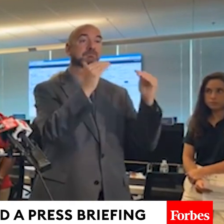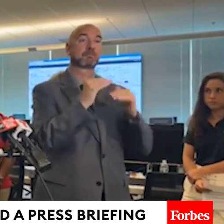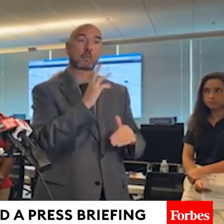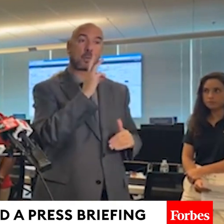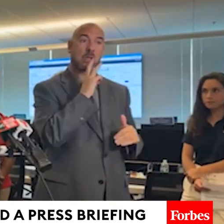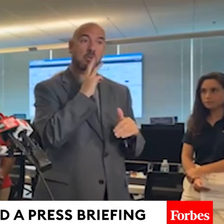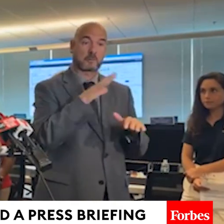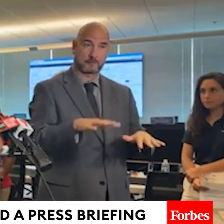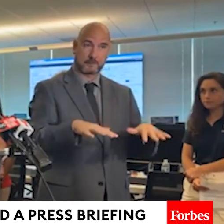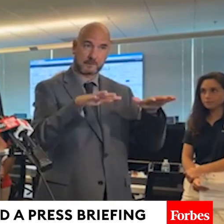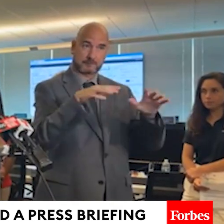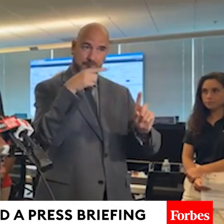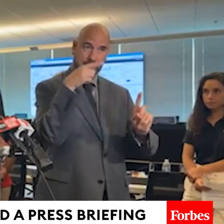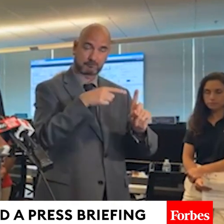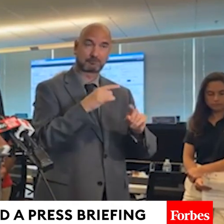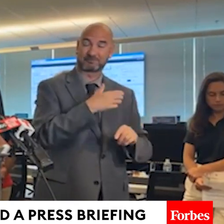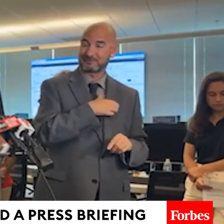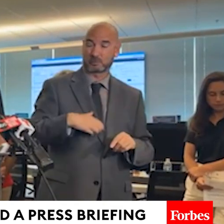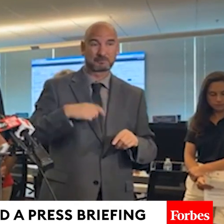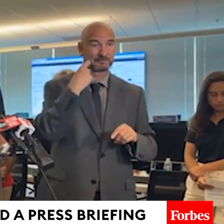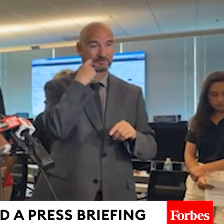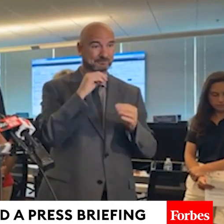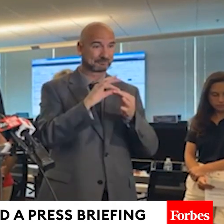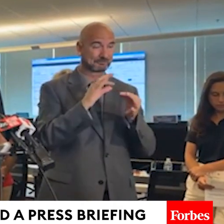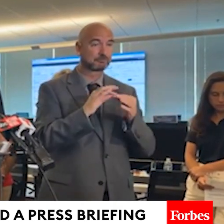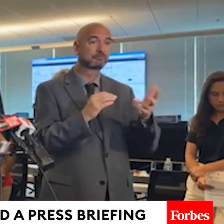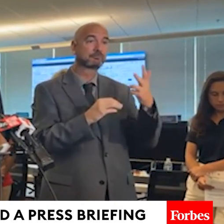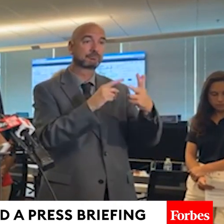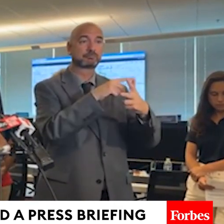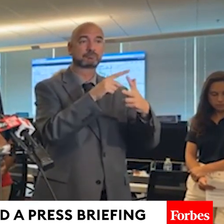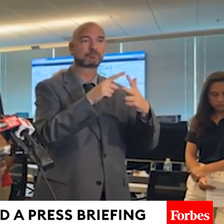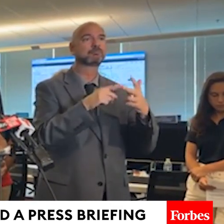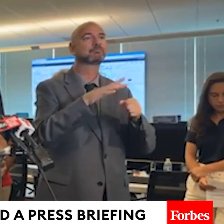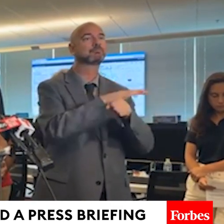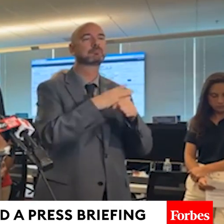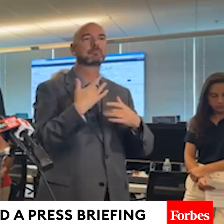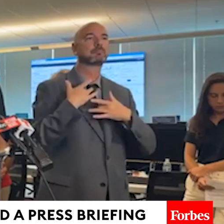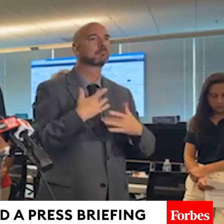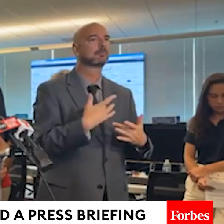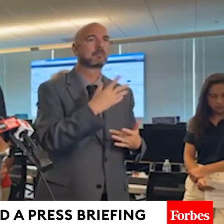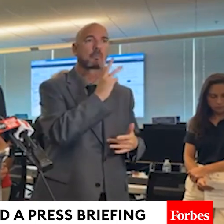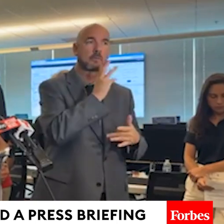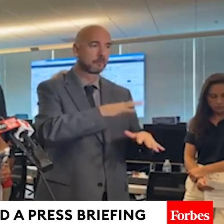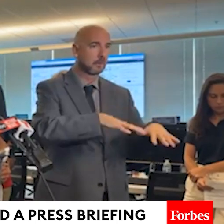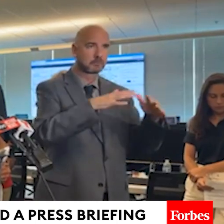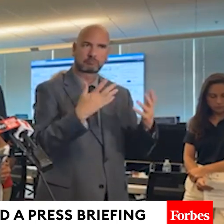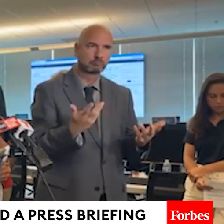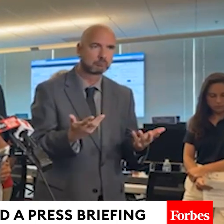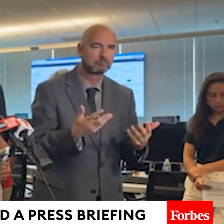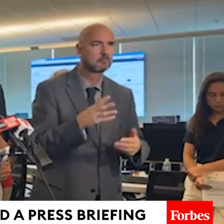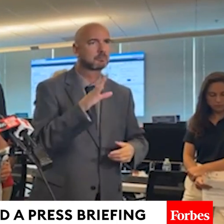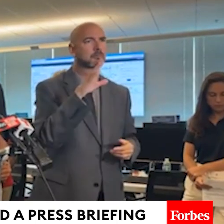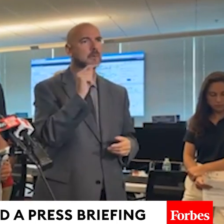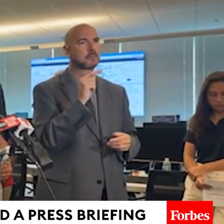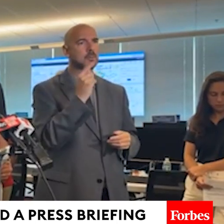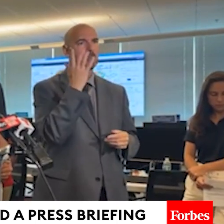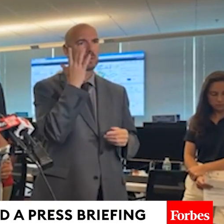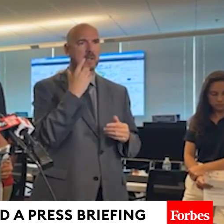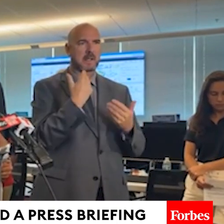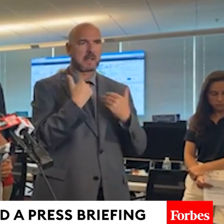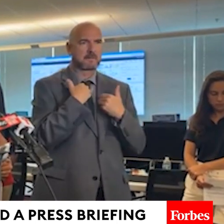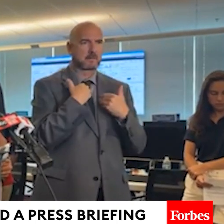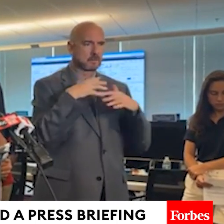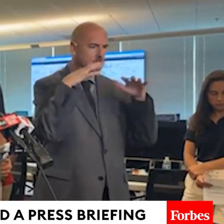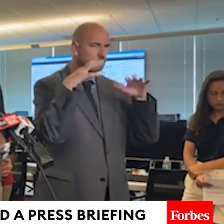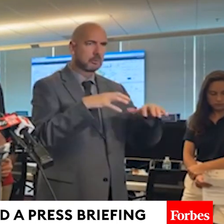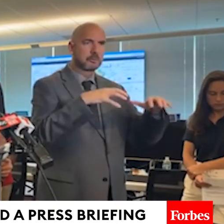we have, as the Mayor mentioned, 3 areas that typically don't flood, but because we had significant amounts of rain,